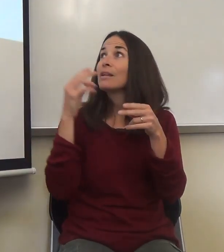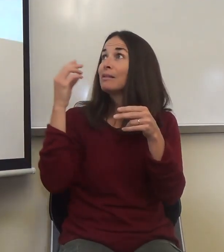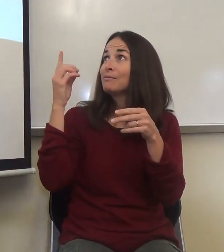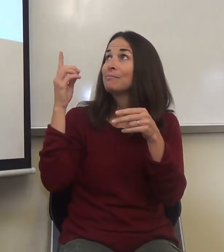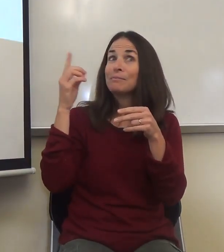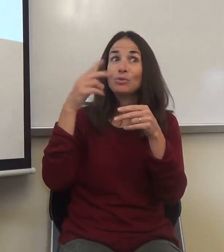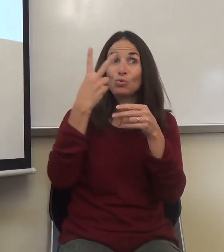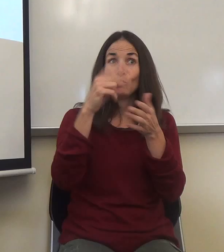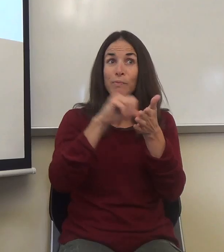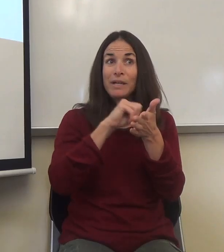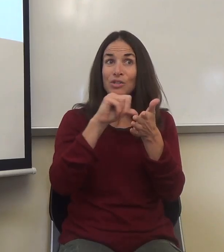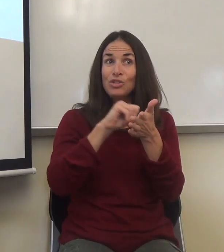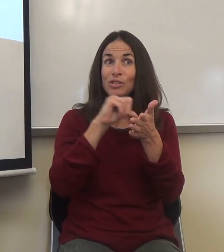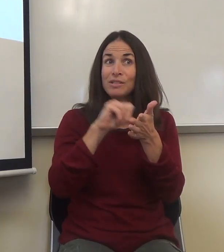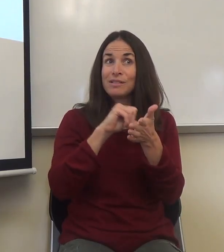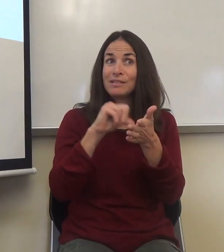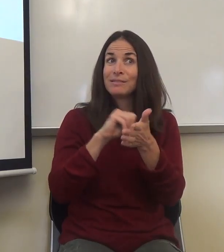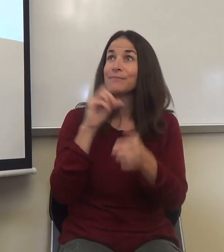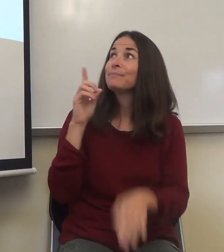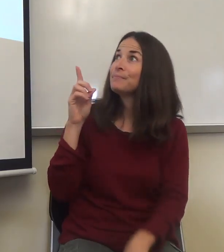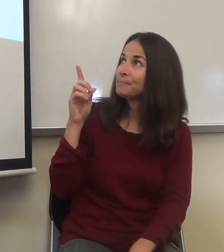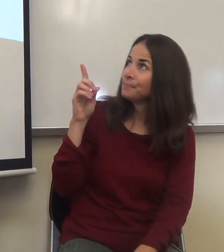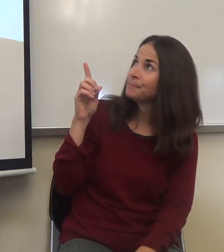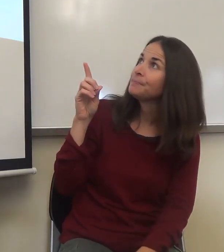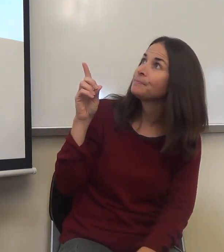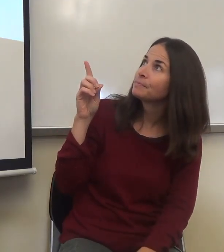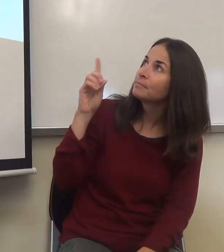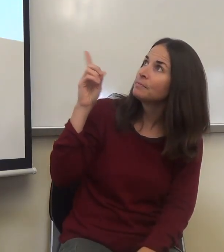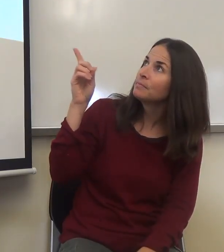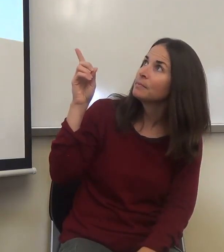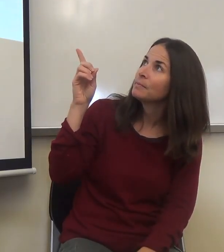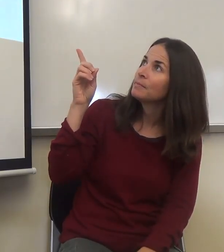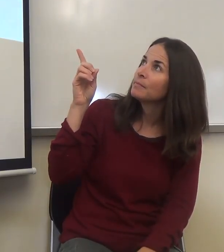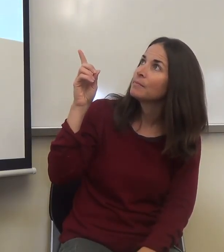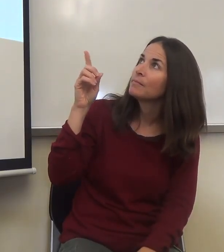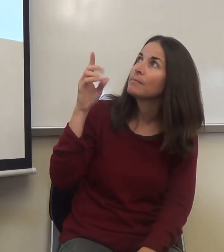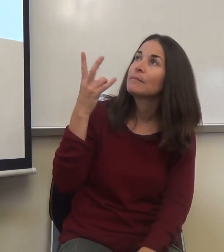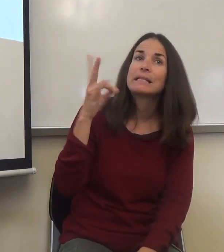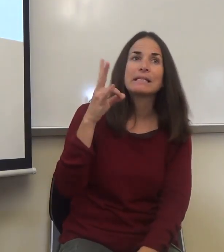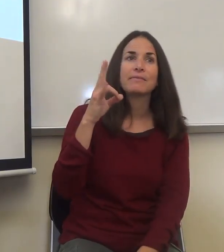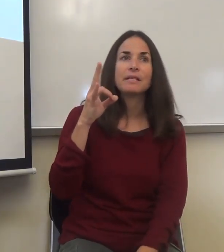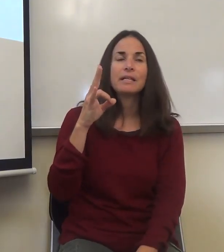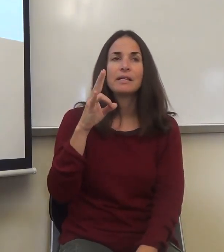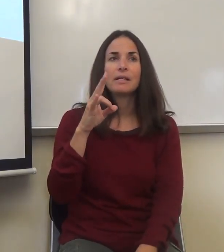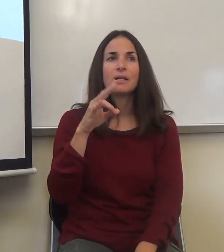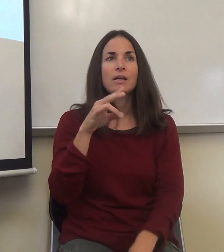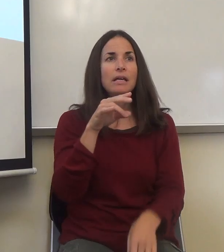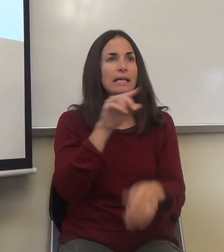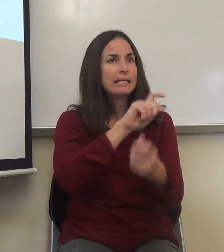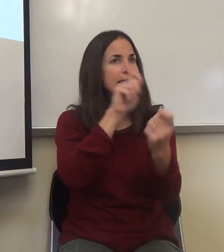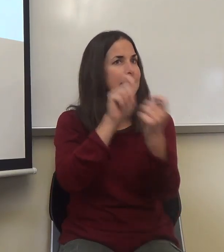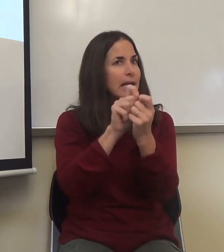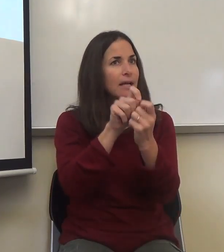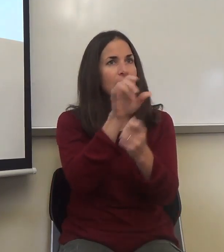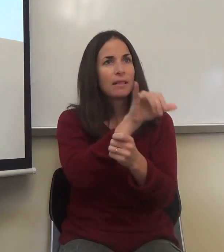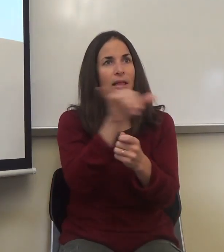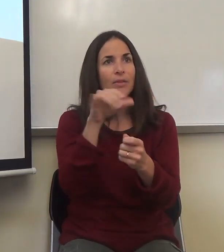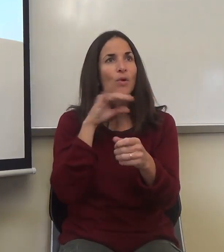weren't reading the directions. Okay, same thing here. We're getting to the point, notice